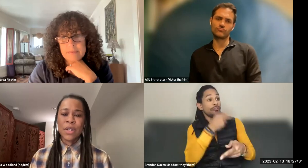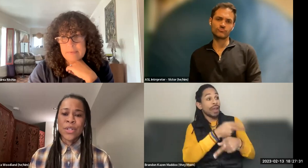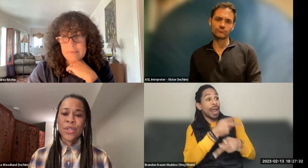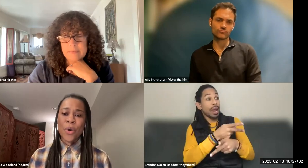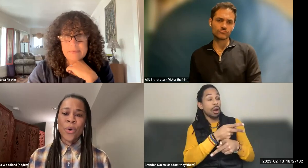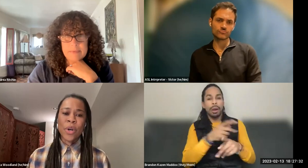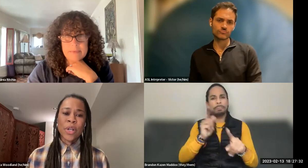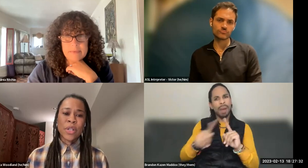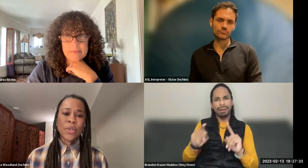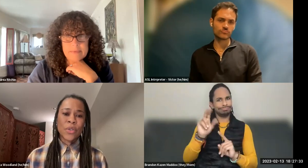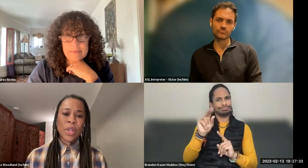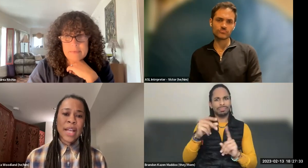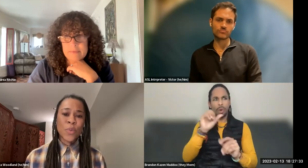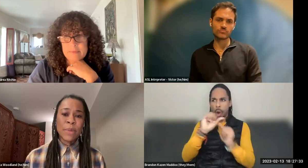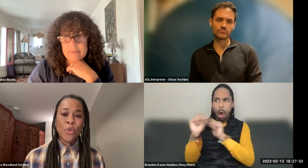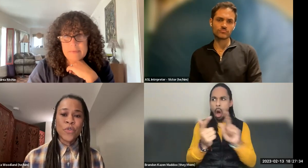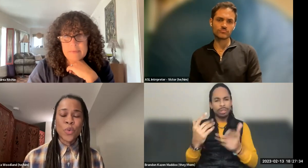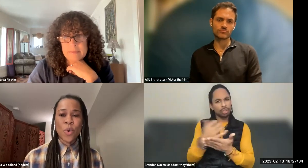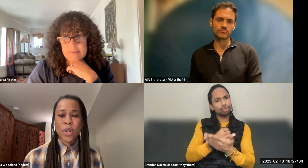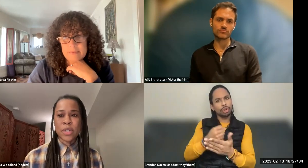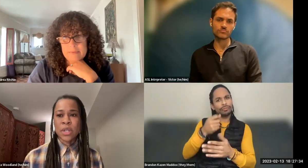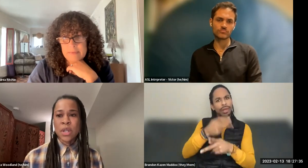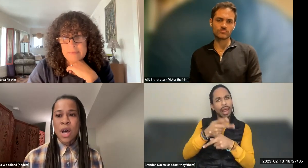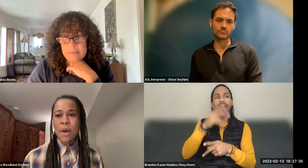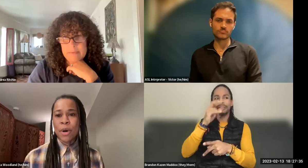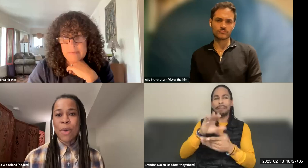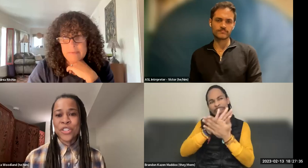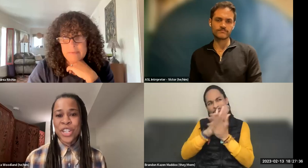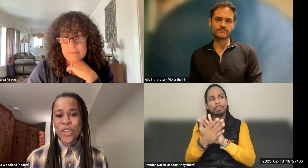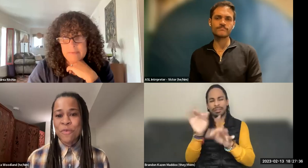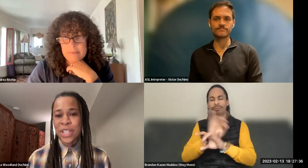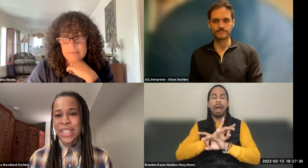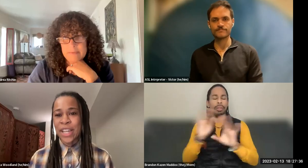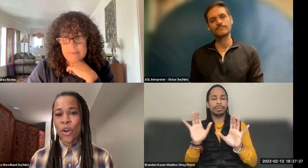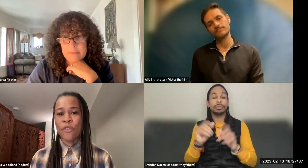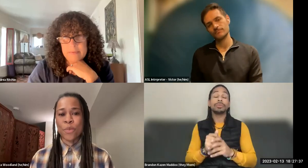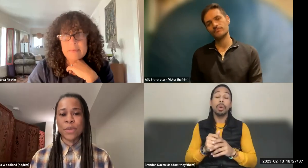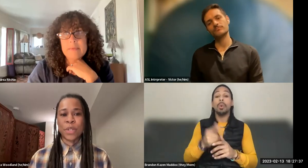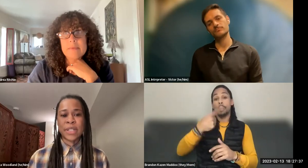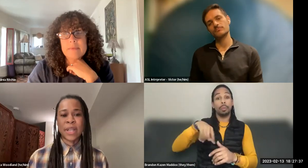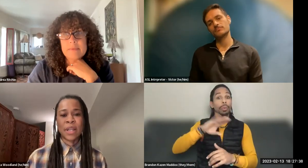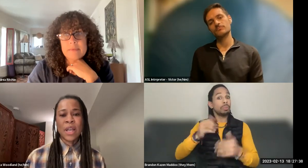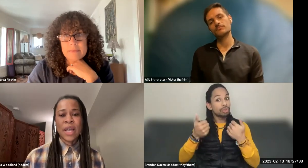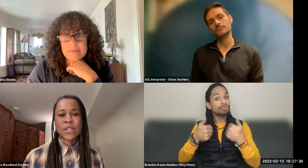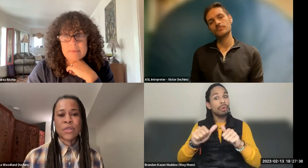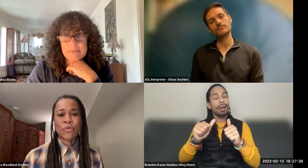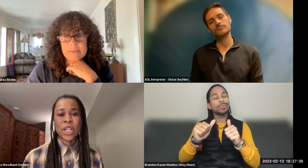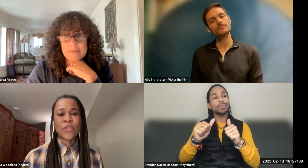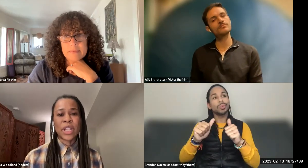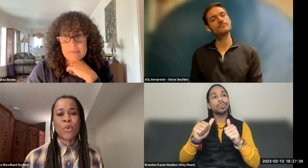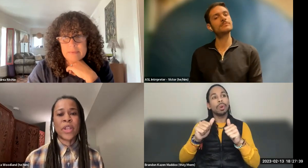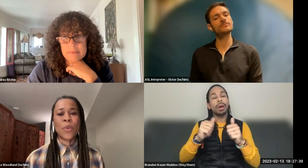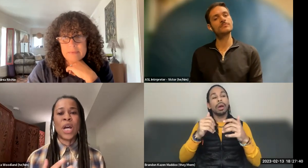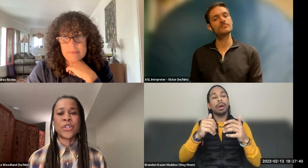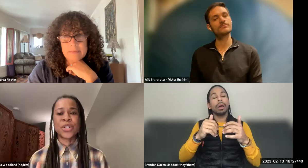violence. So as we move towards abolishing soft policing and all forms of policing, it's